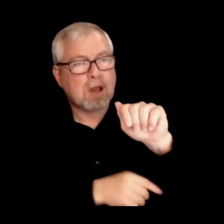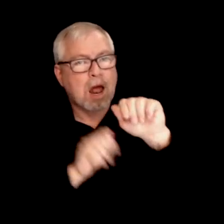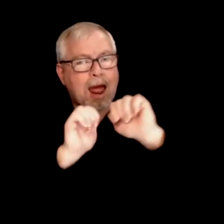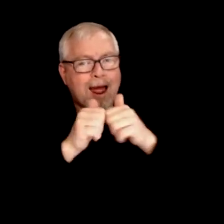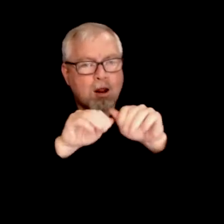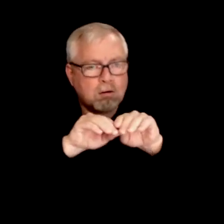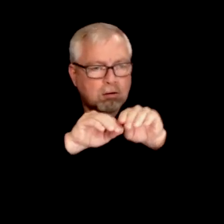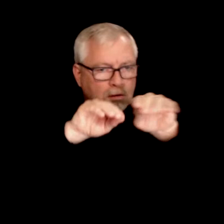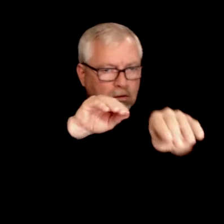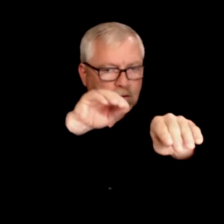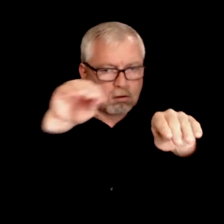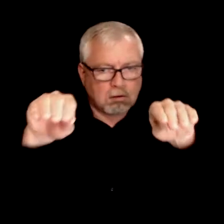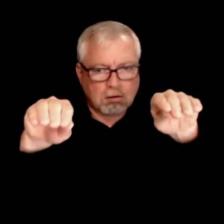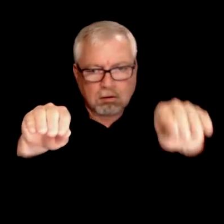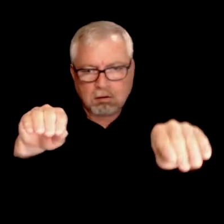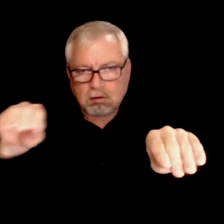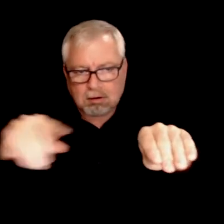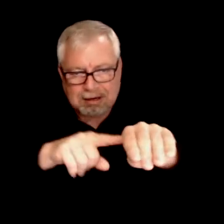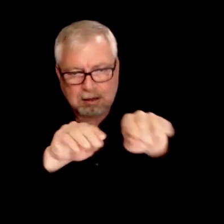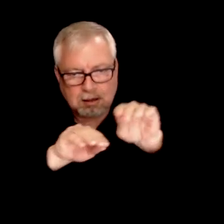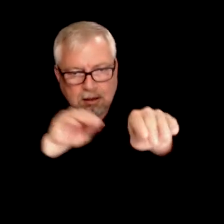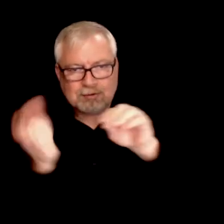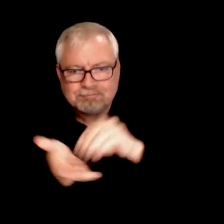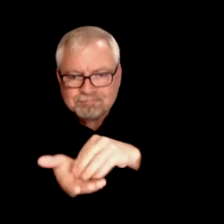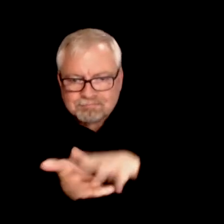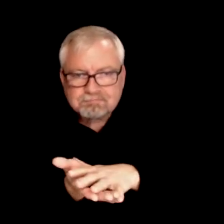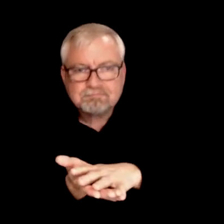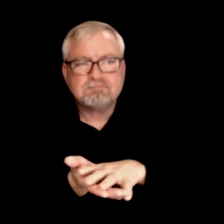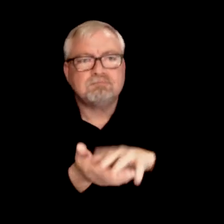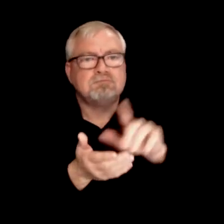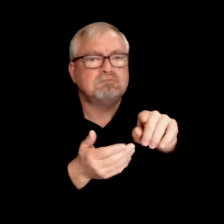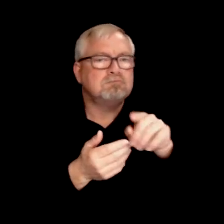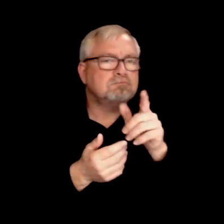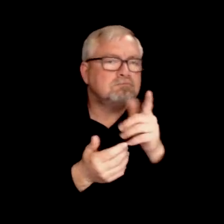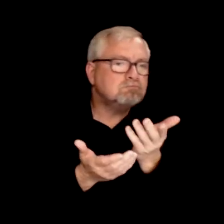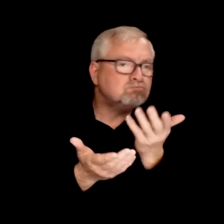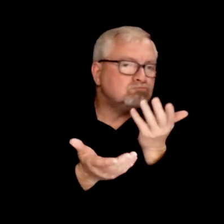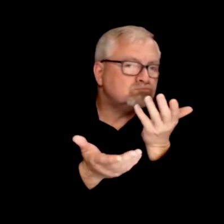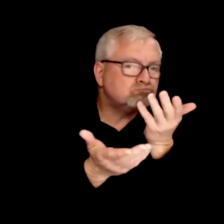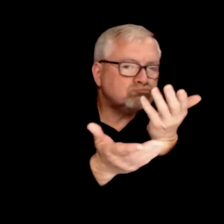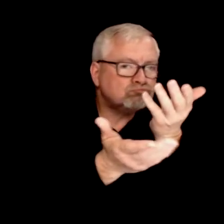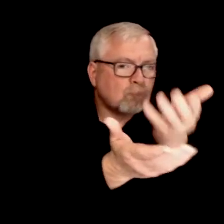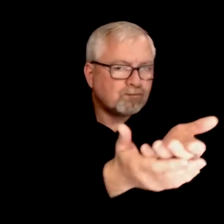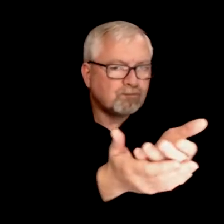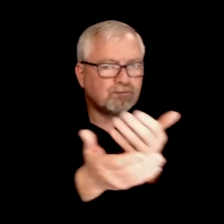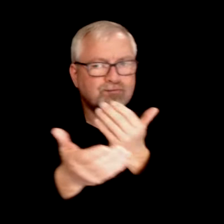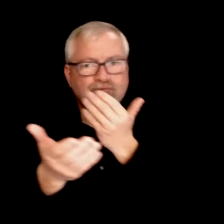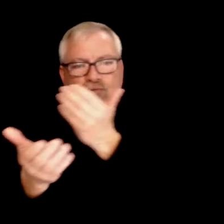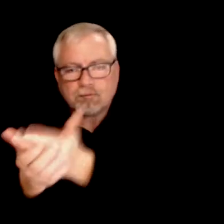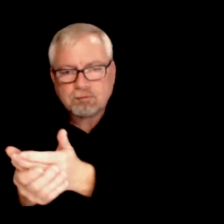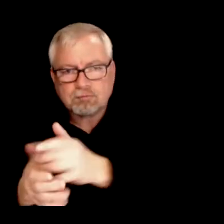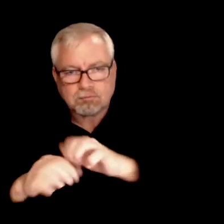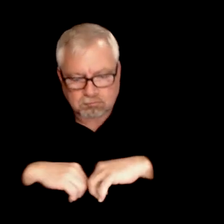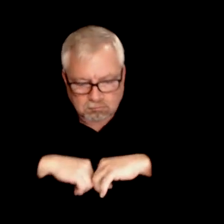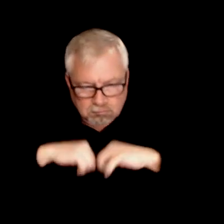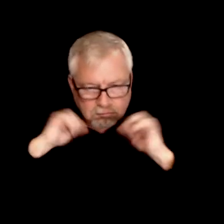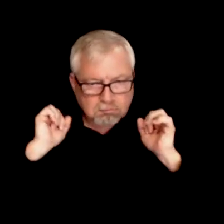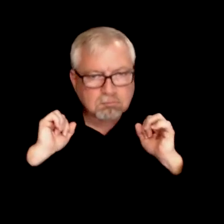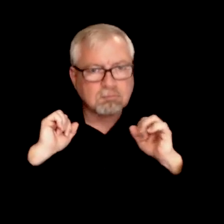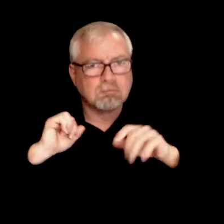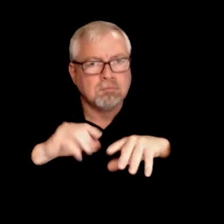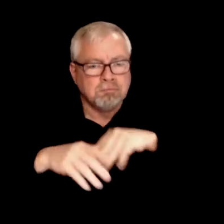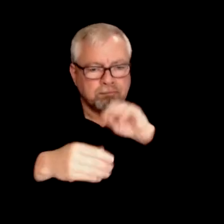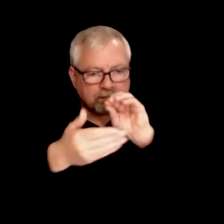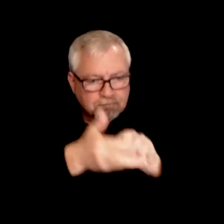is allocated, it has to be shipped and delivered and sort of incorporated into the whole